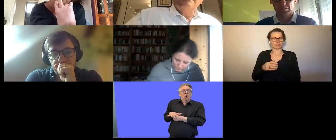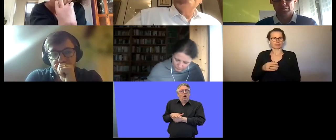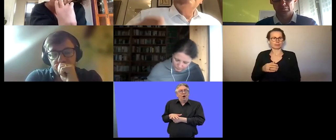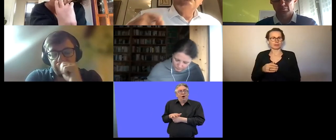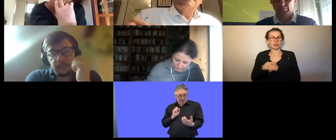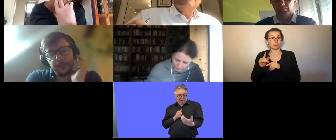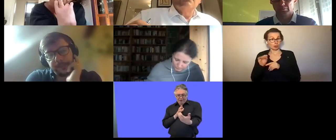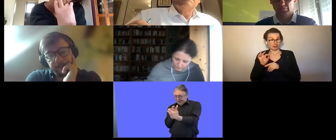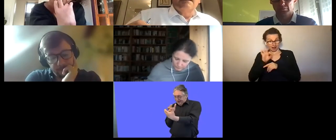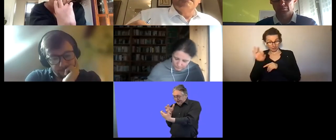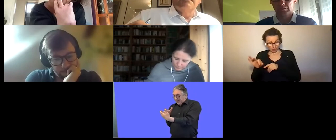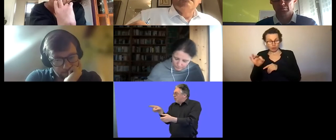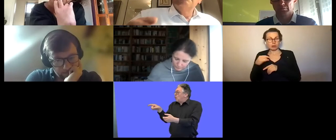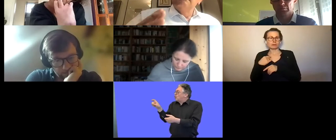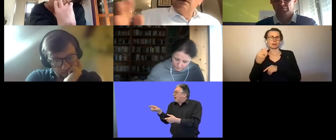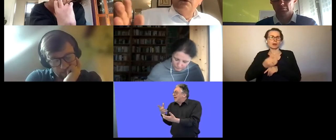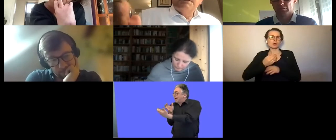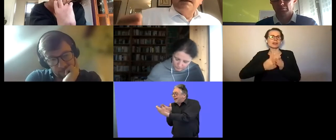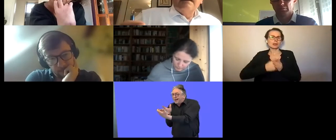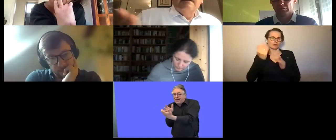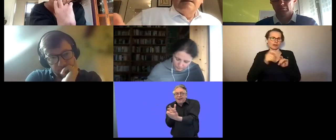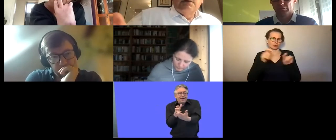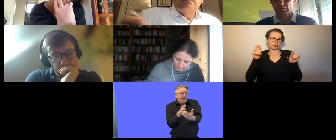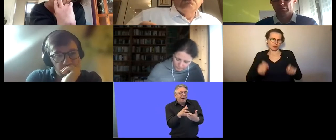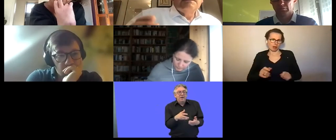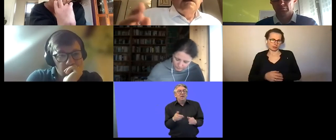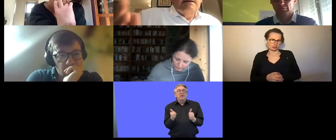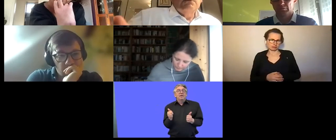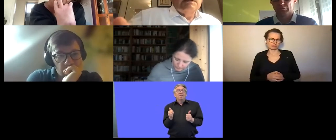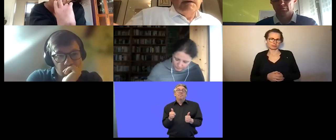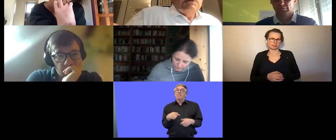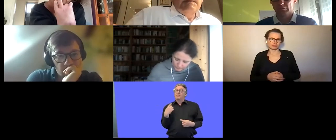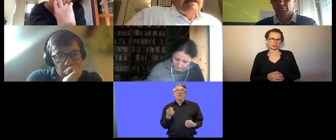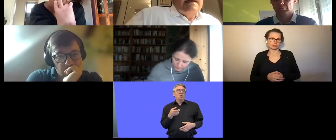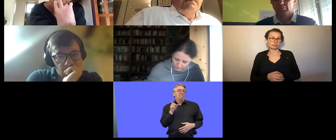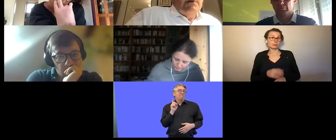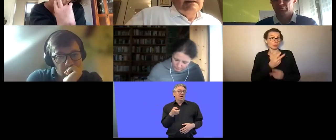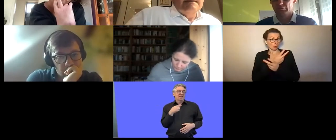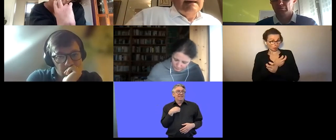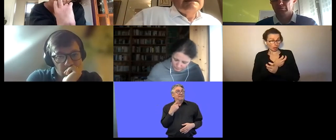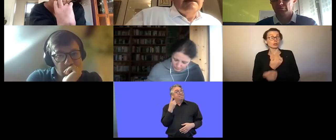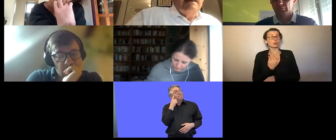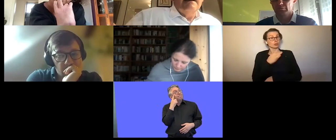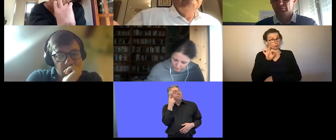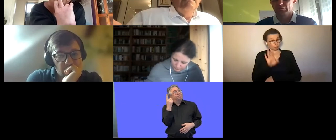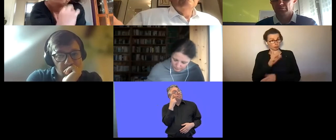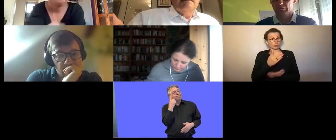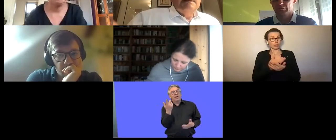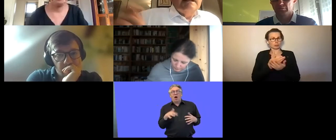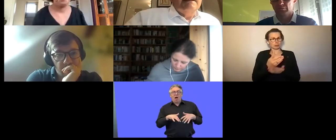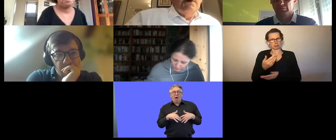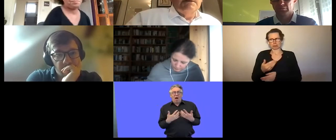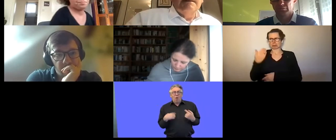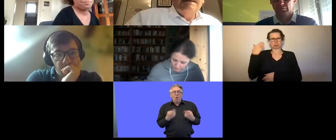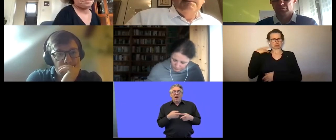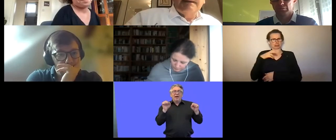local needs and to find the right answers but for this we need an innovation framework austria is a good example in this uh